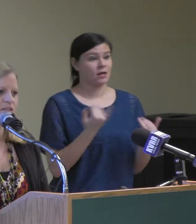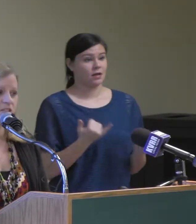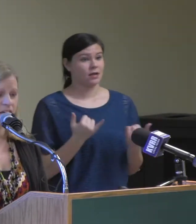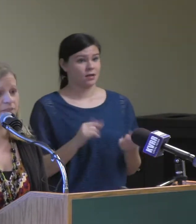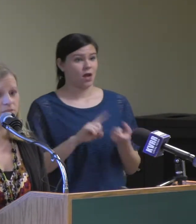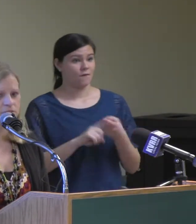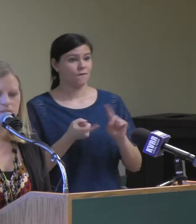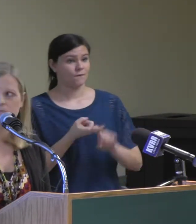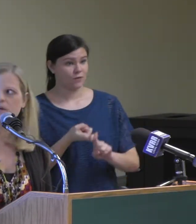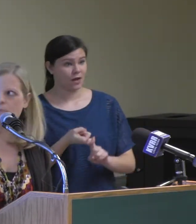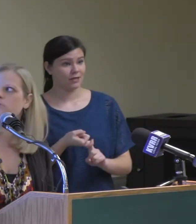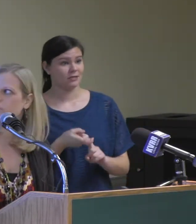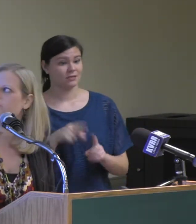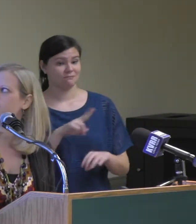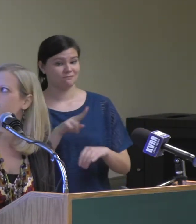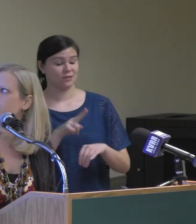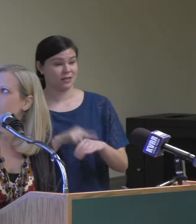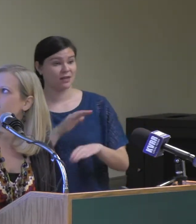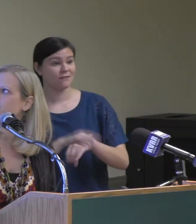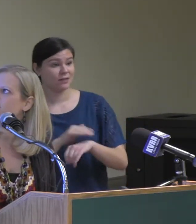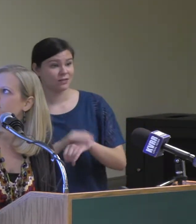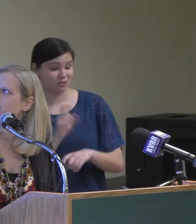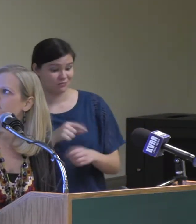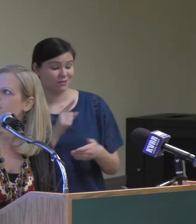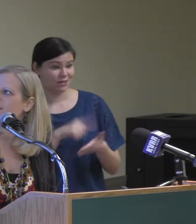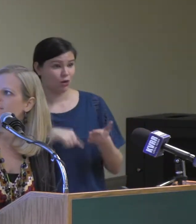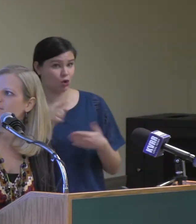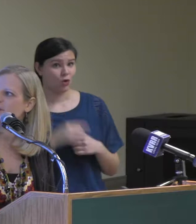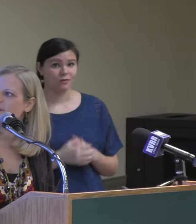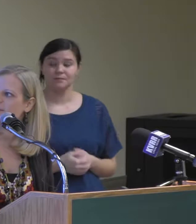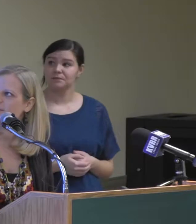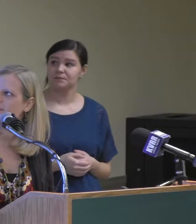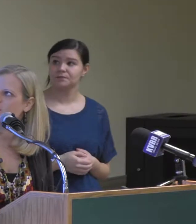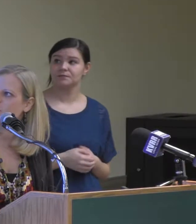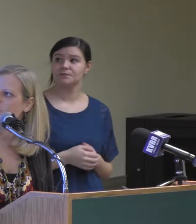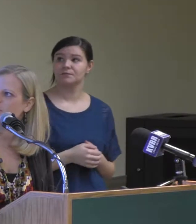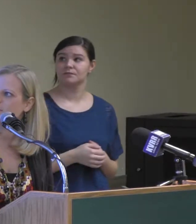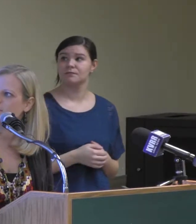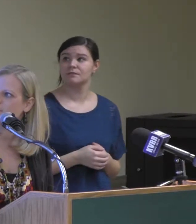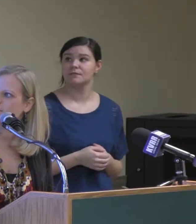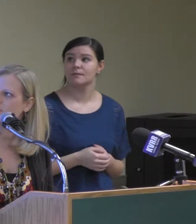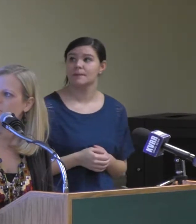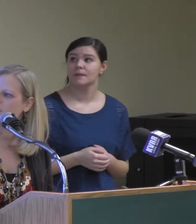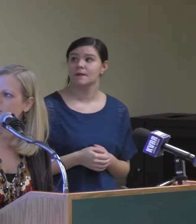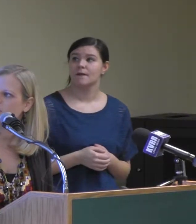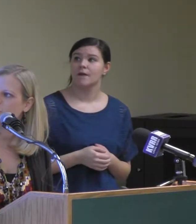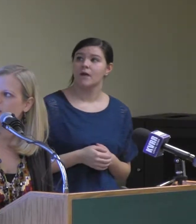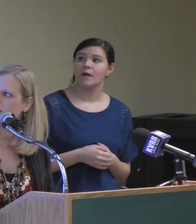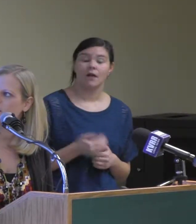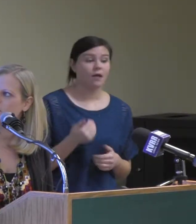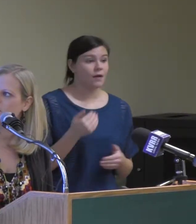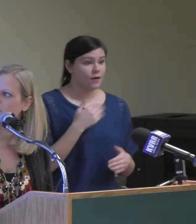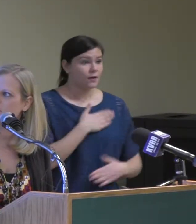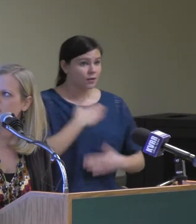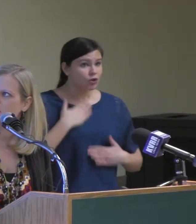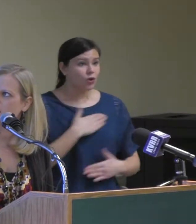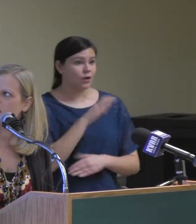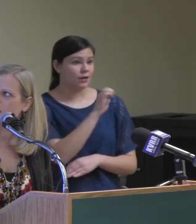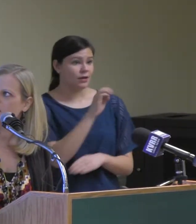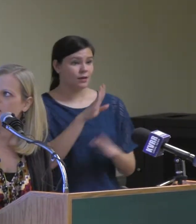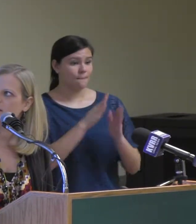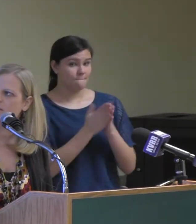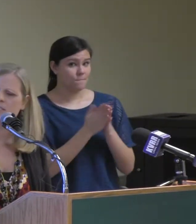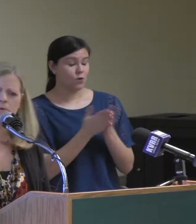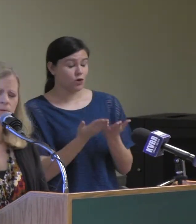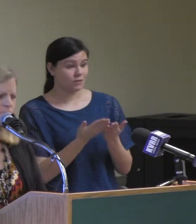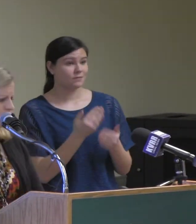native English, they have to look something up too. So there it is. So we have been enjoying our ebooks,